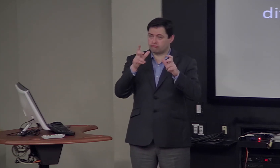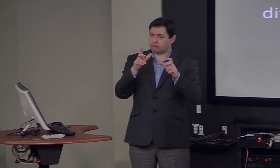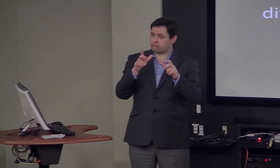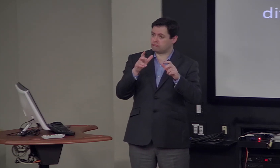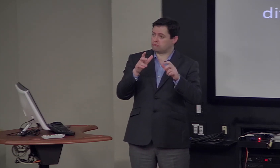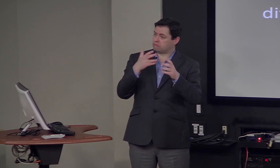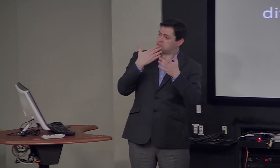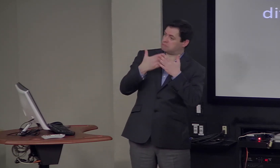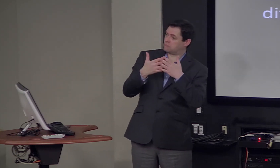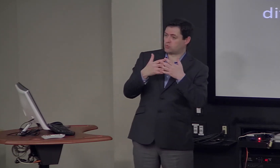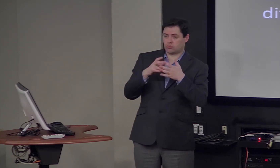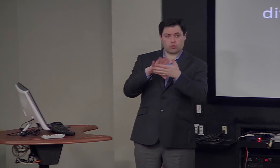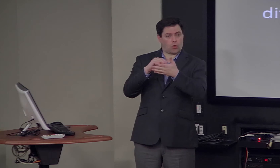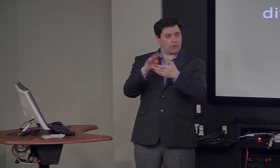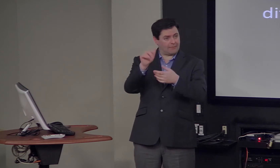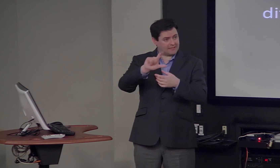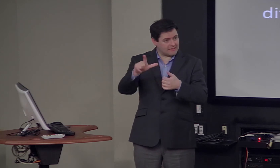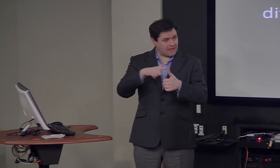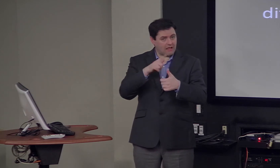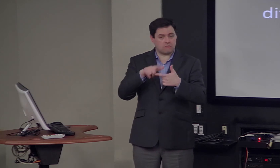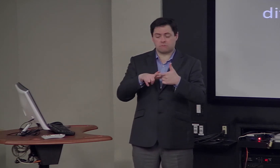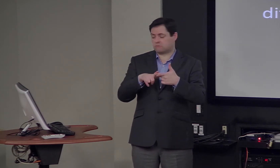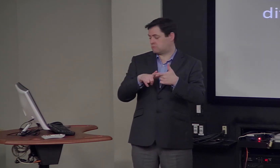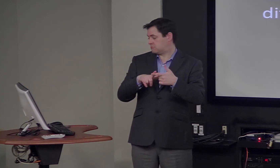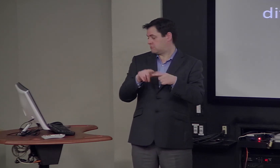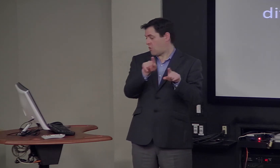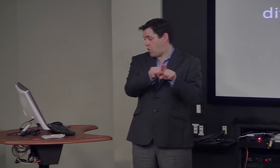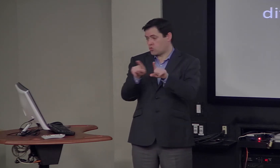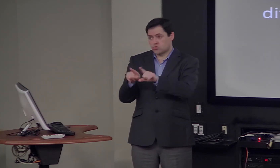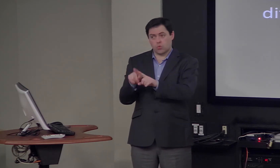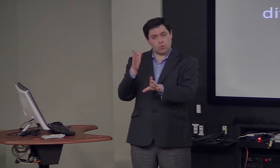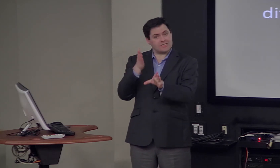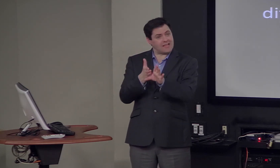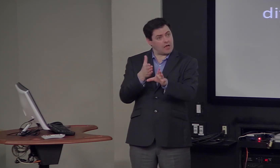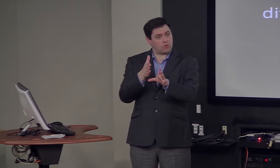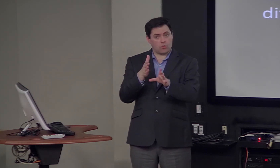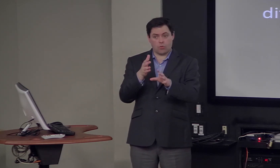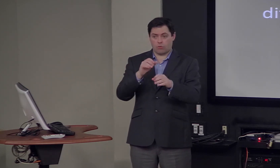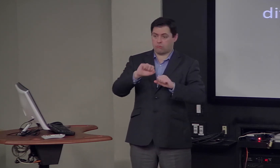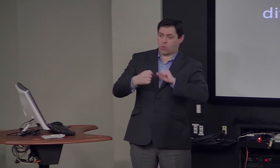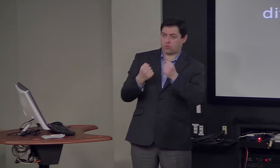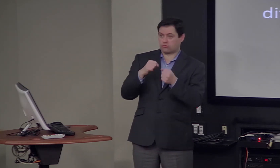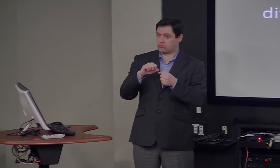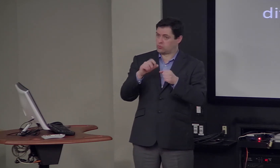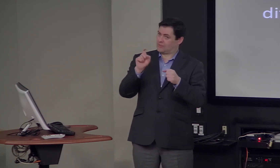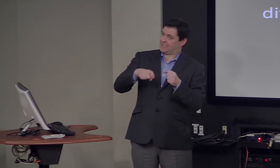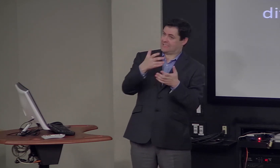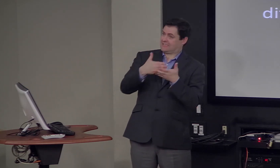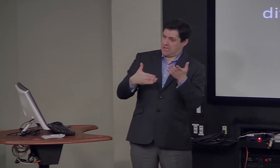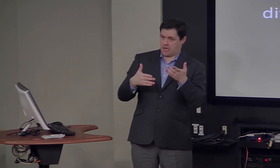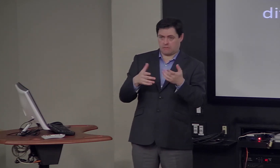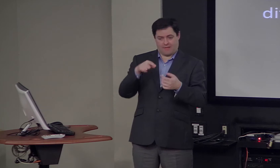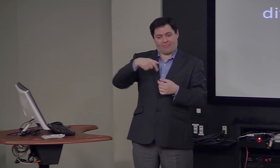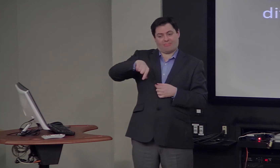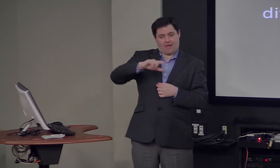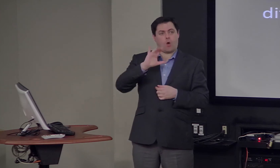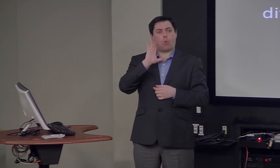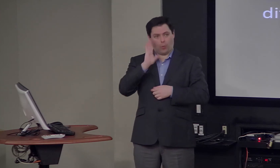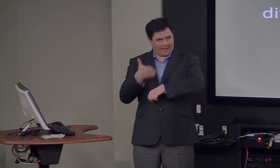Obviously, you need to be able to have some visual perceptual processing ability, and you also need to have psychomotor skills in order